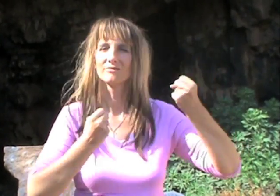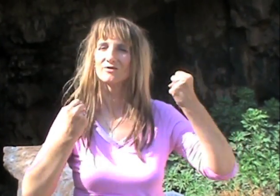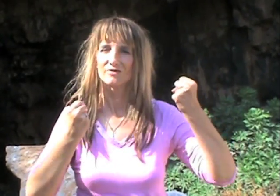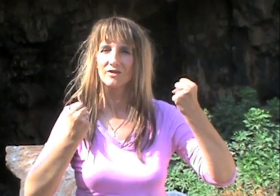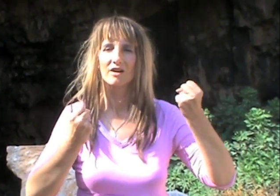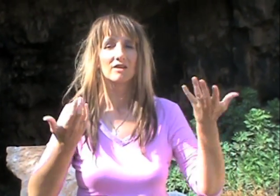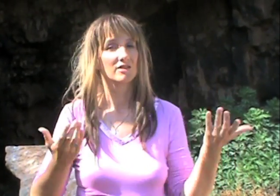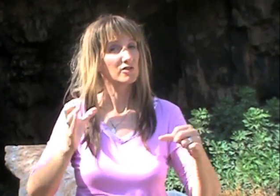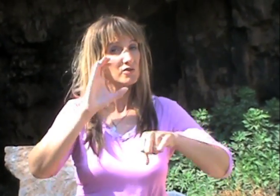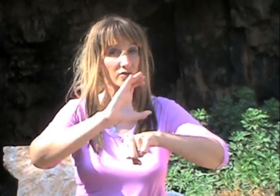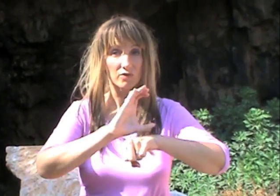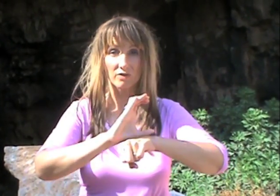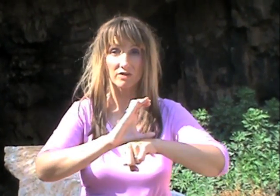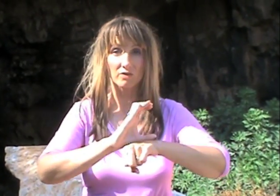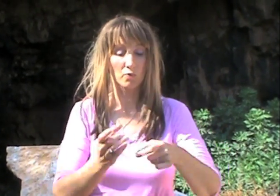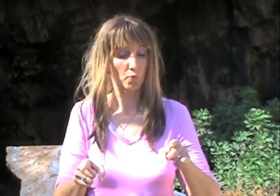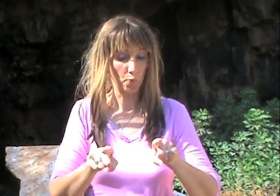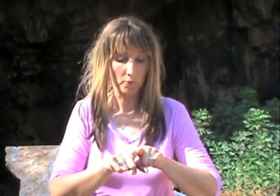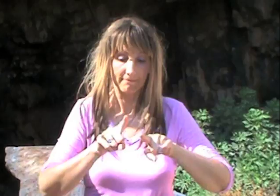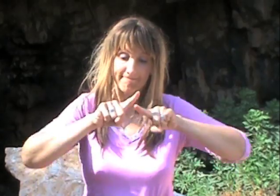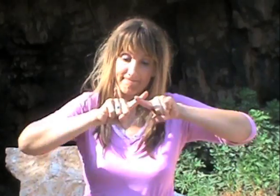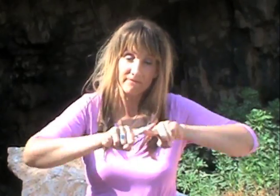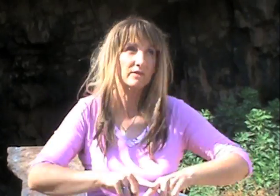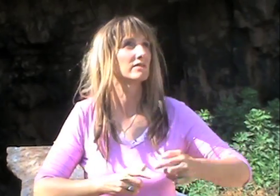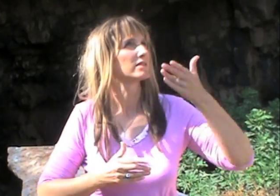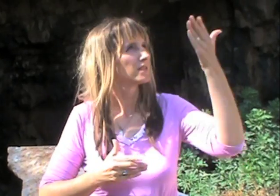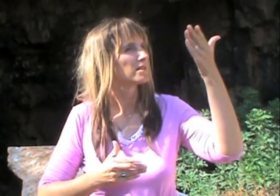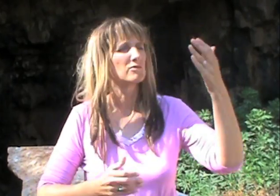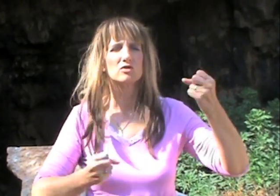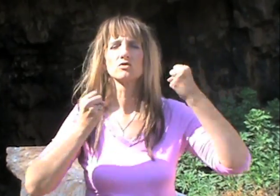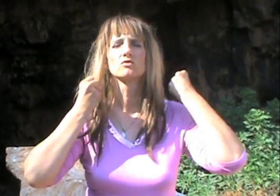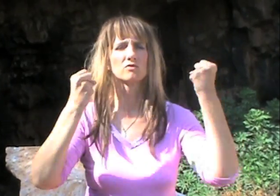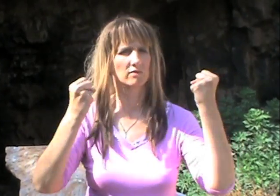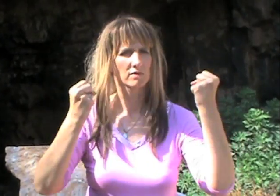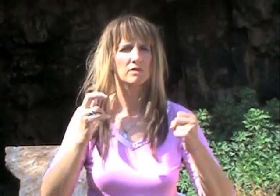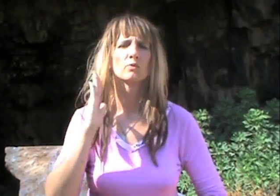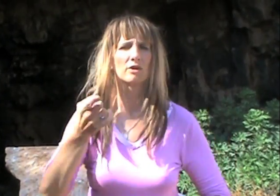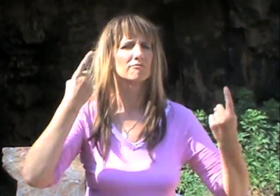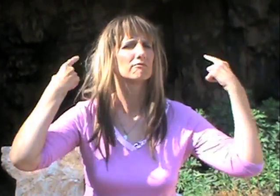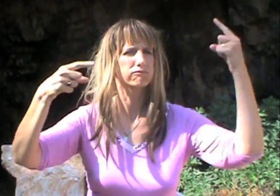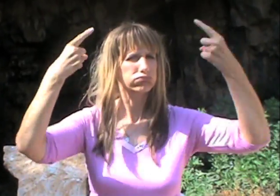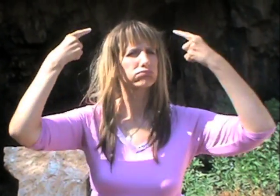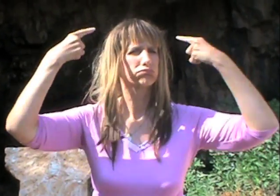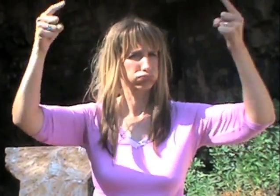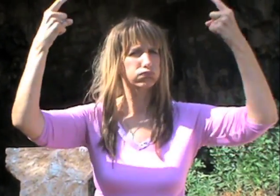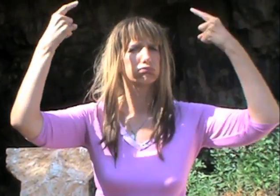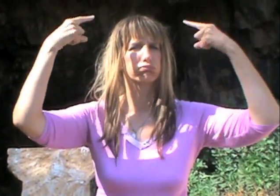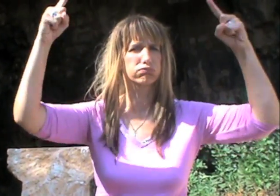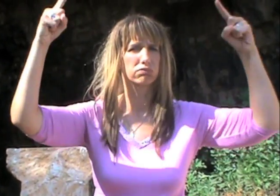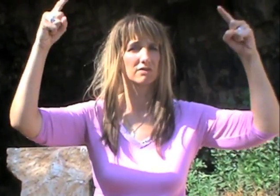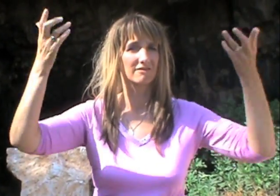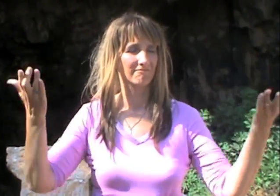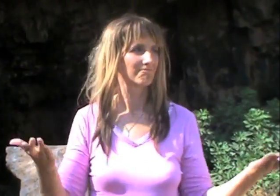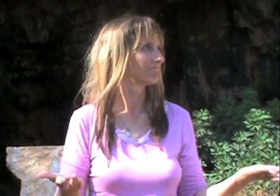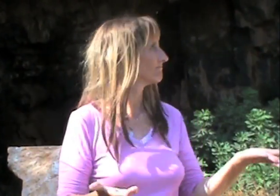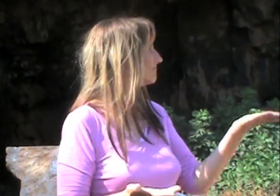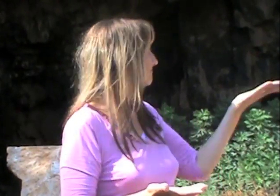And He wants us to be dependent upon Him. Depend on Him because He has established the church and He will give us